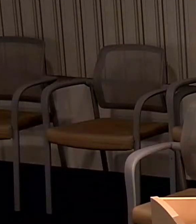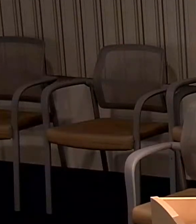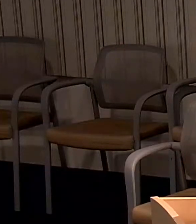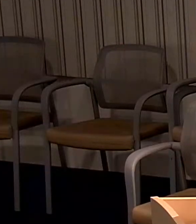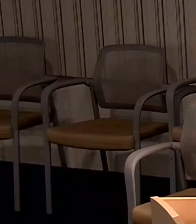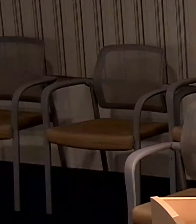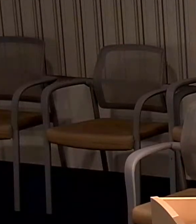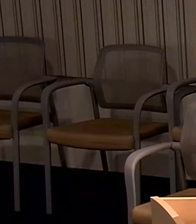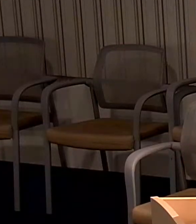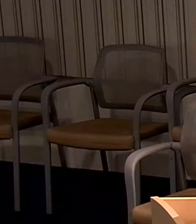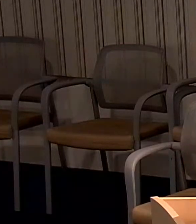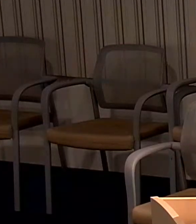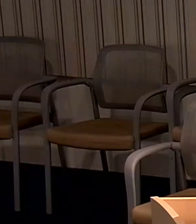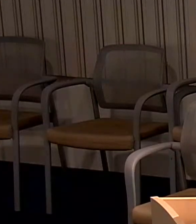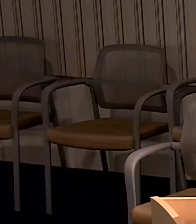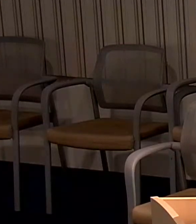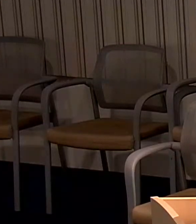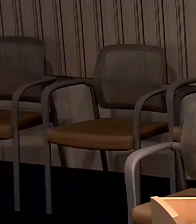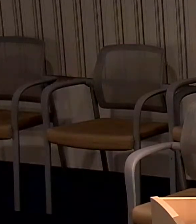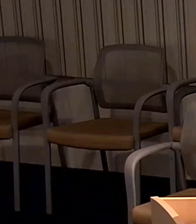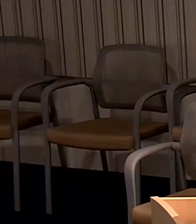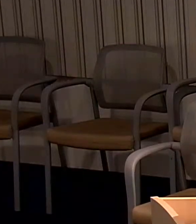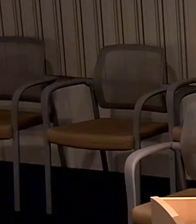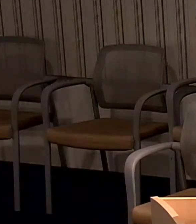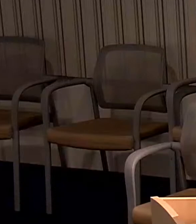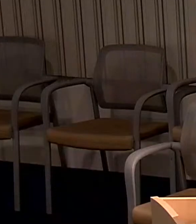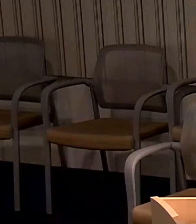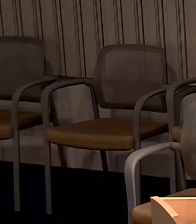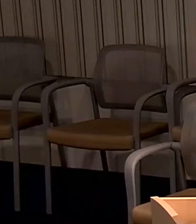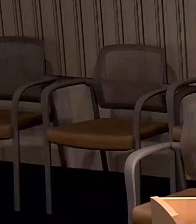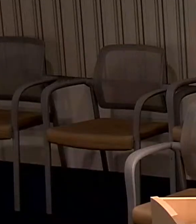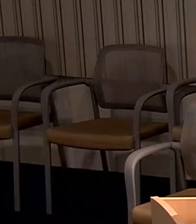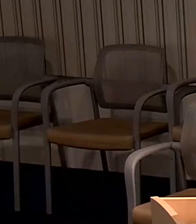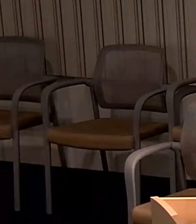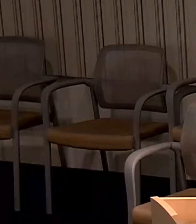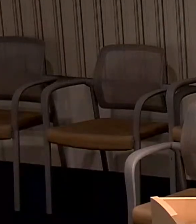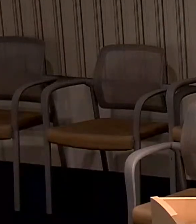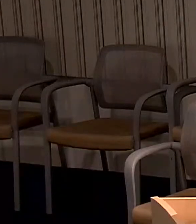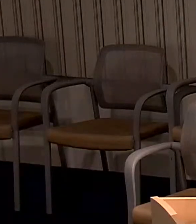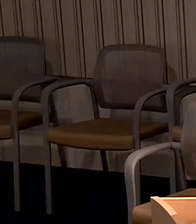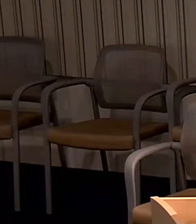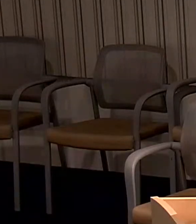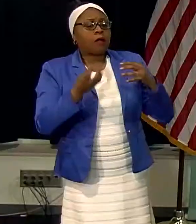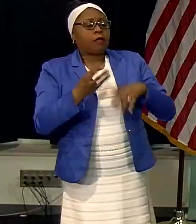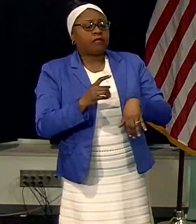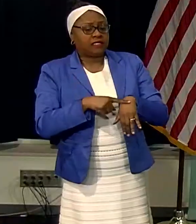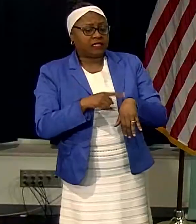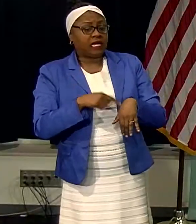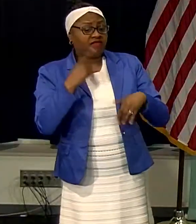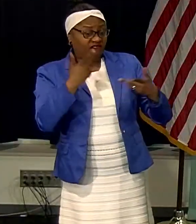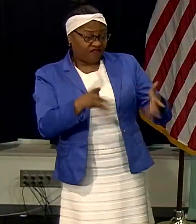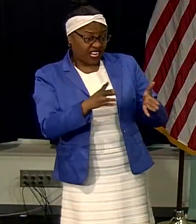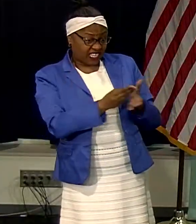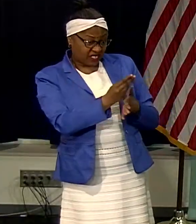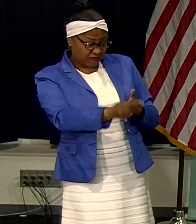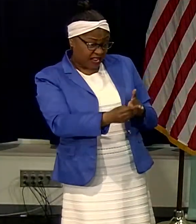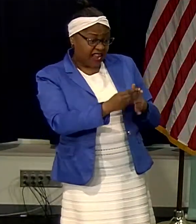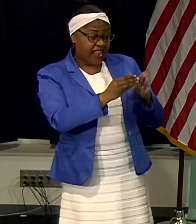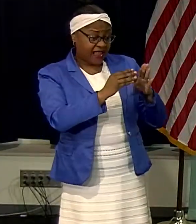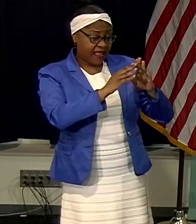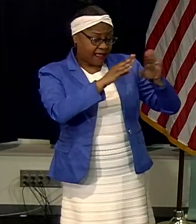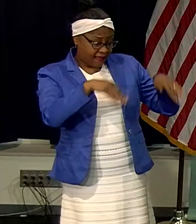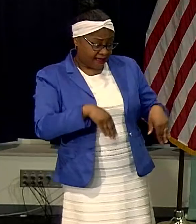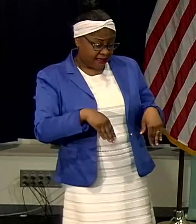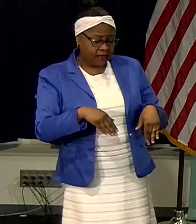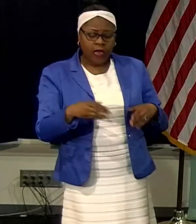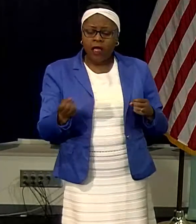have after coming into compliance, or how long do you have to come into compliance after purchasing a land bank property? So there's a huge misconception that after